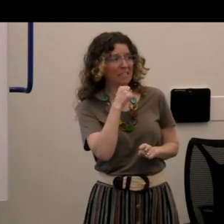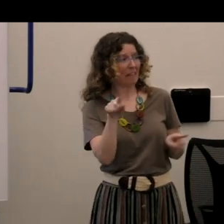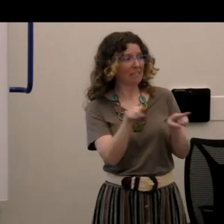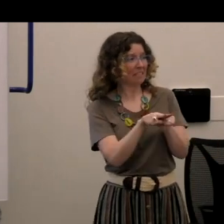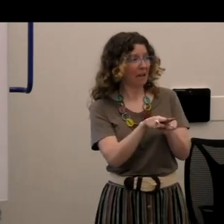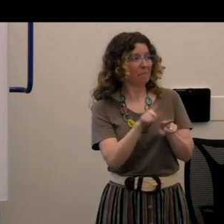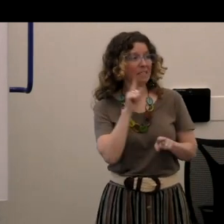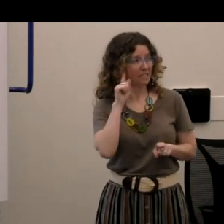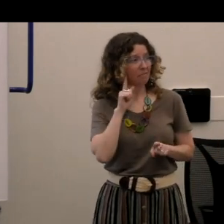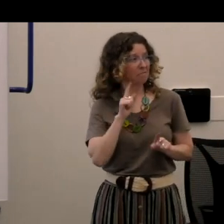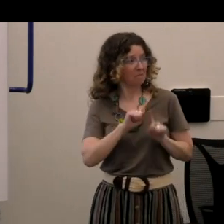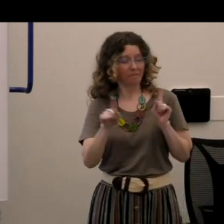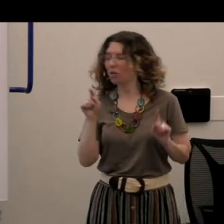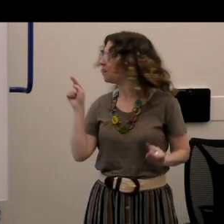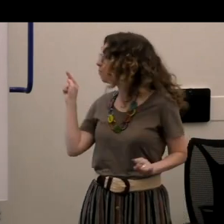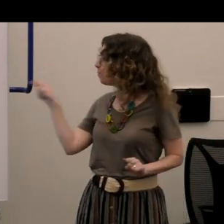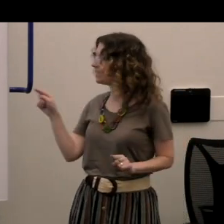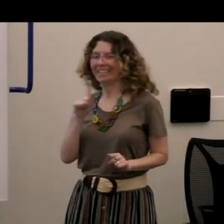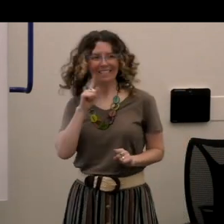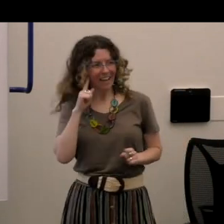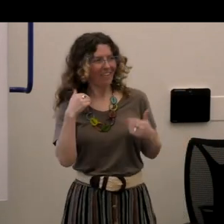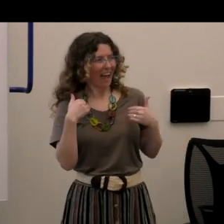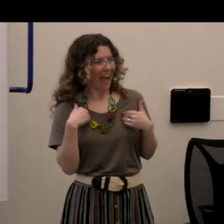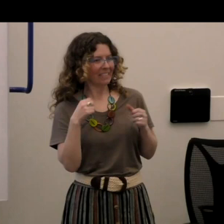Life is different, yes. It's not the same as being hearing.